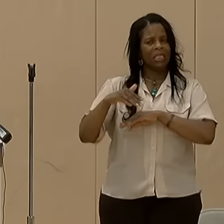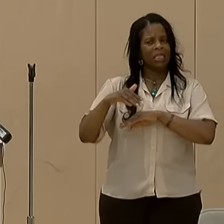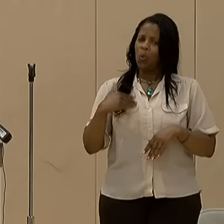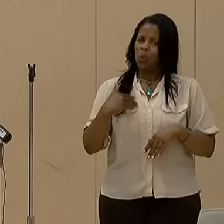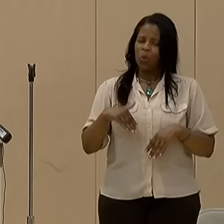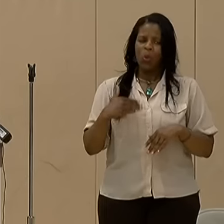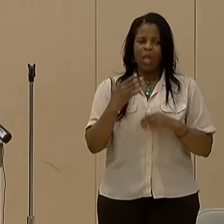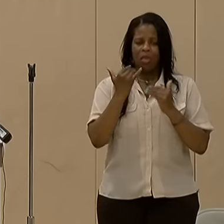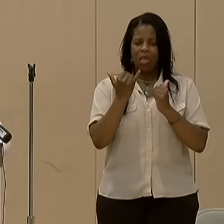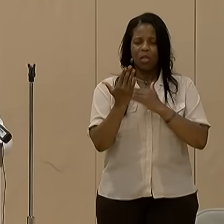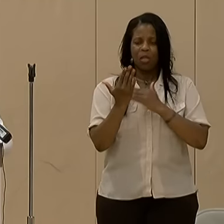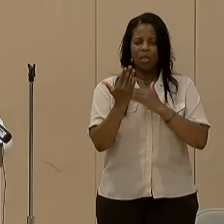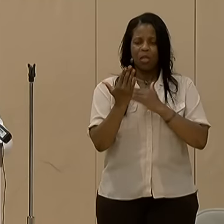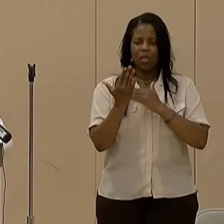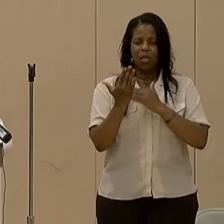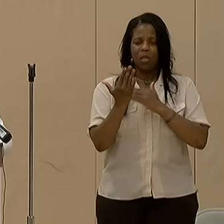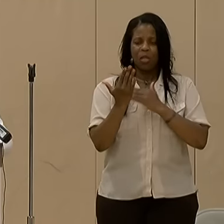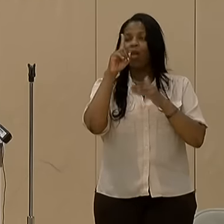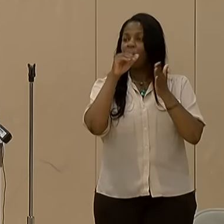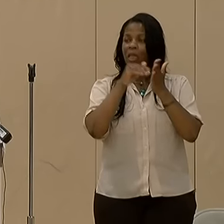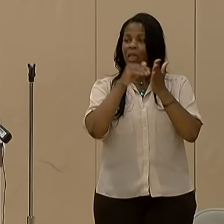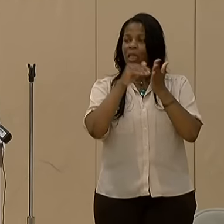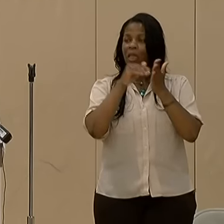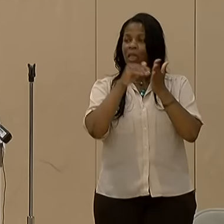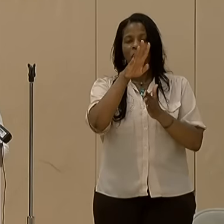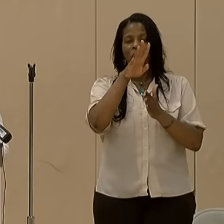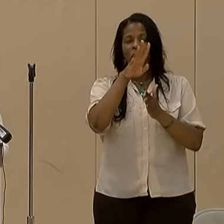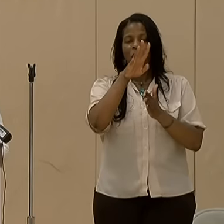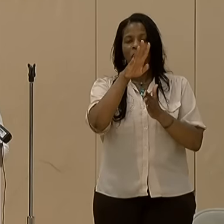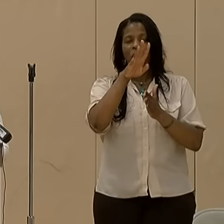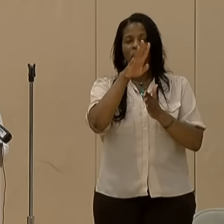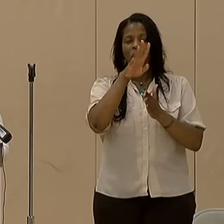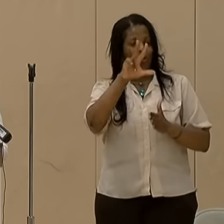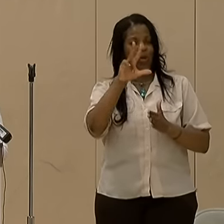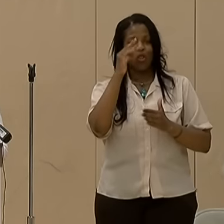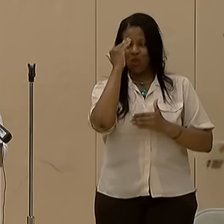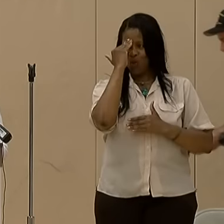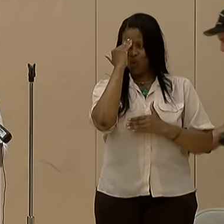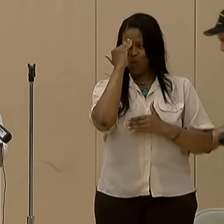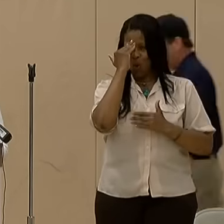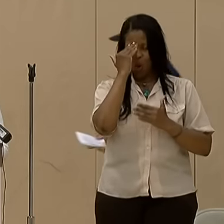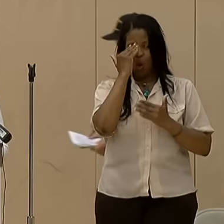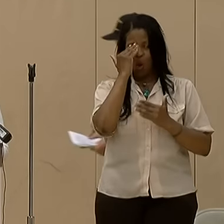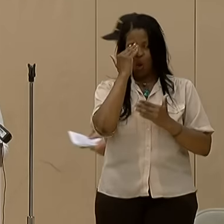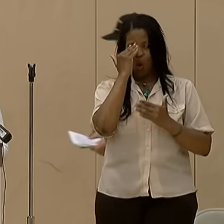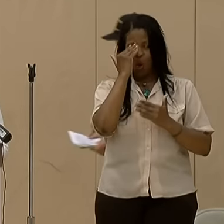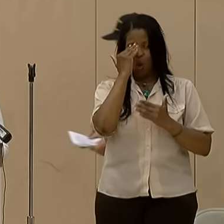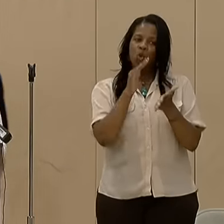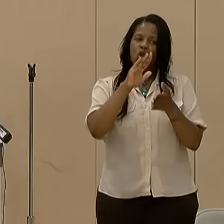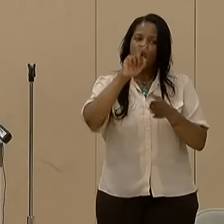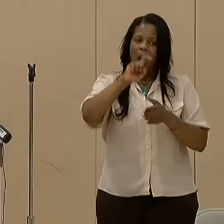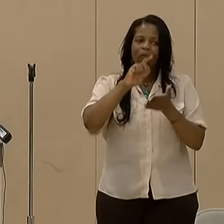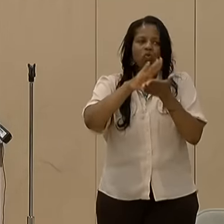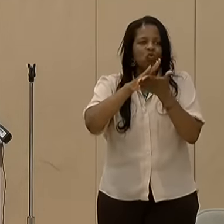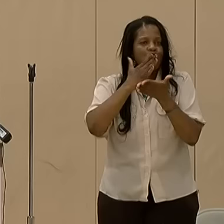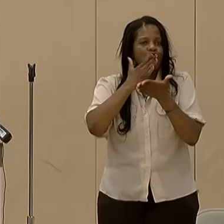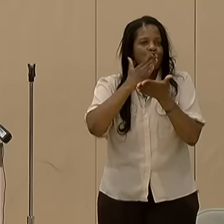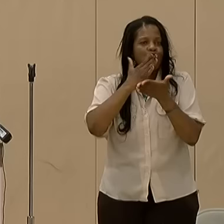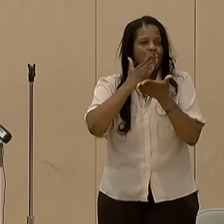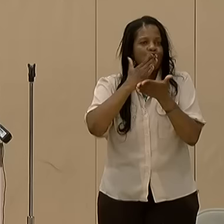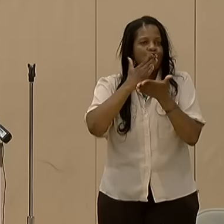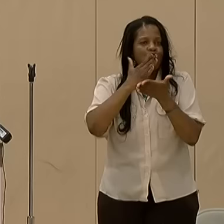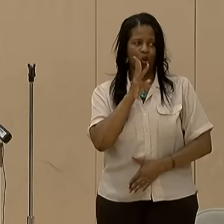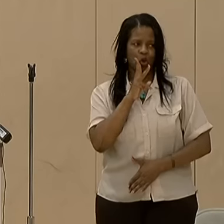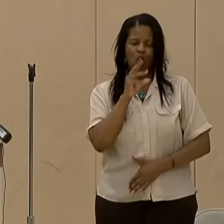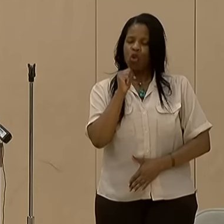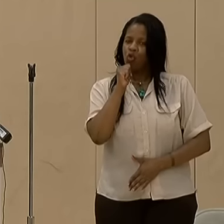all 1,473 of you have received the notice that you're on a boil water notice. What does that mean? Do not drink